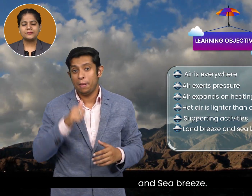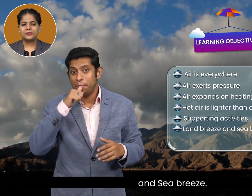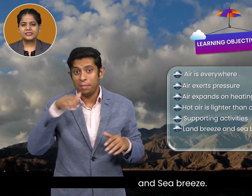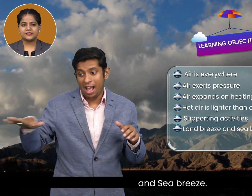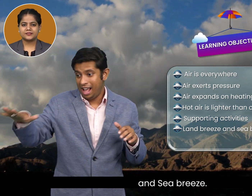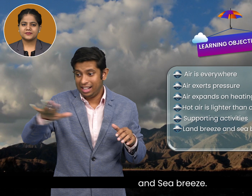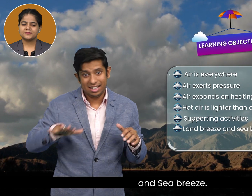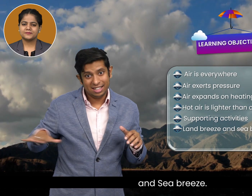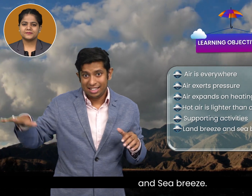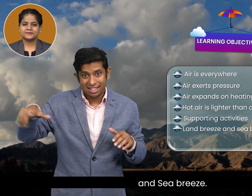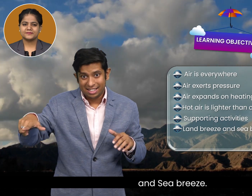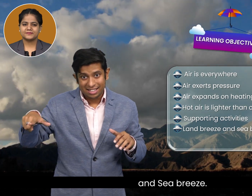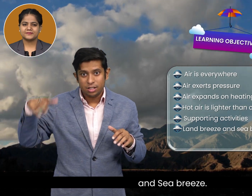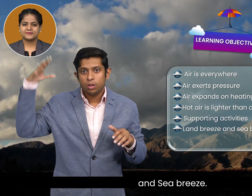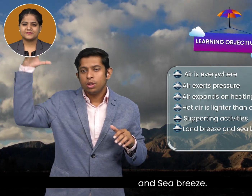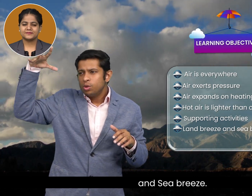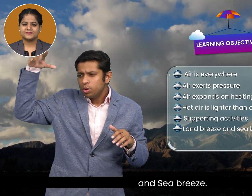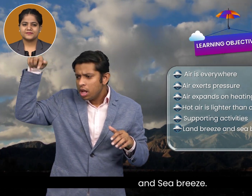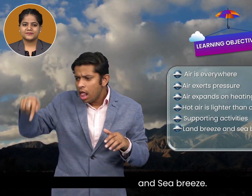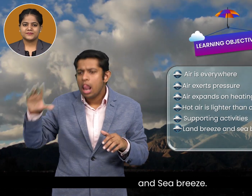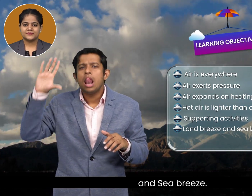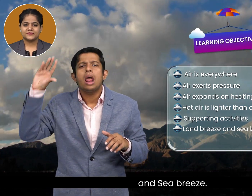and sea breeze.